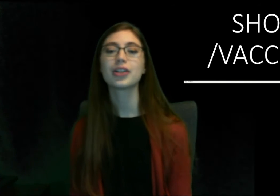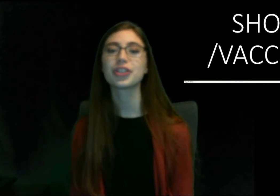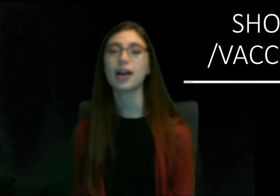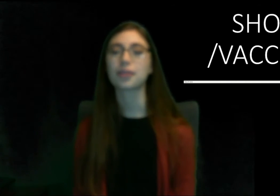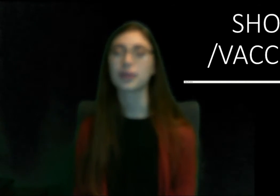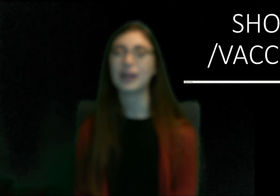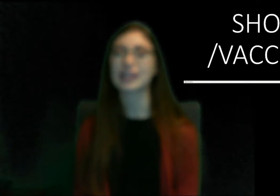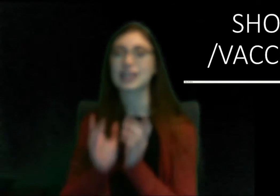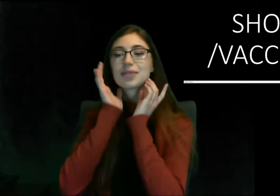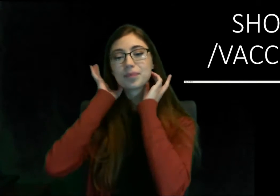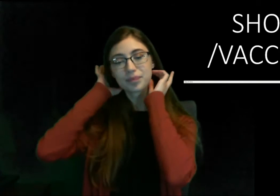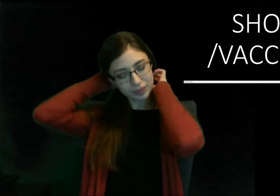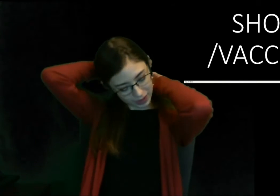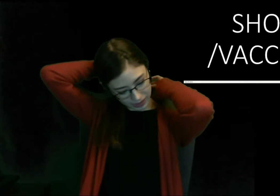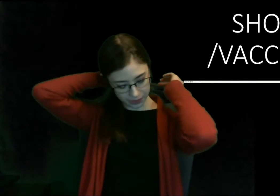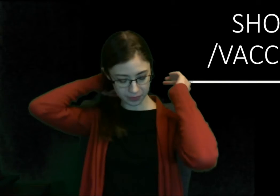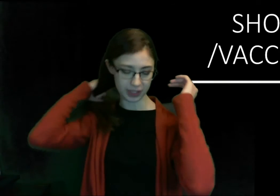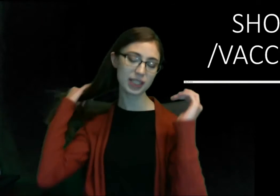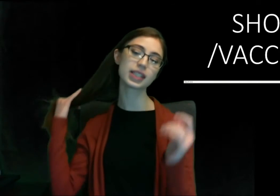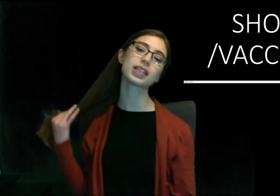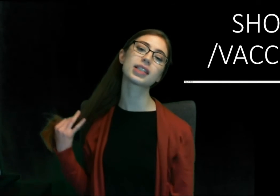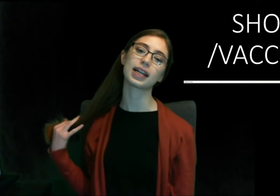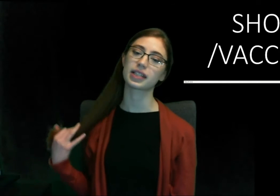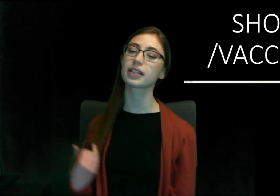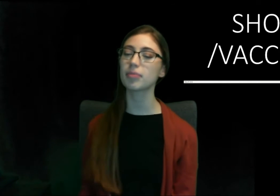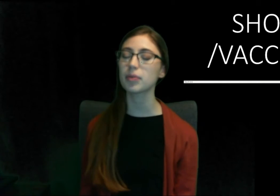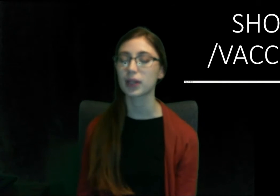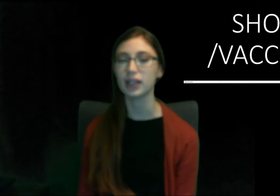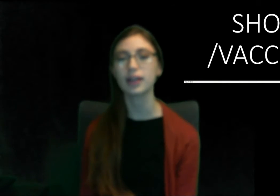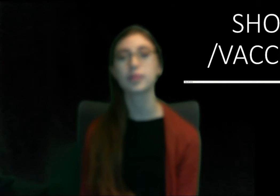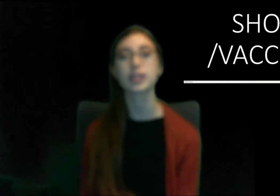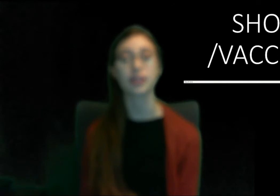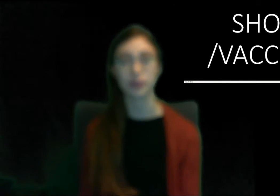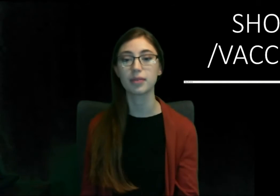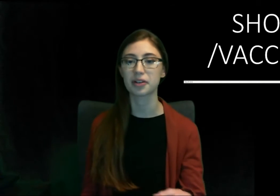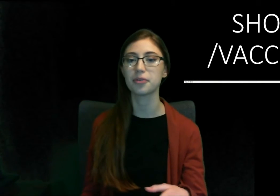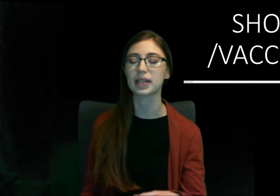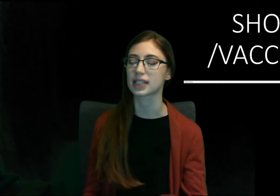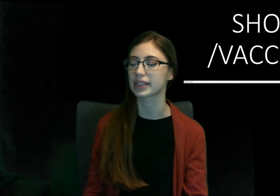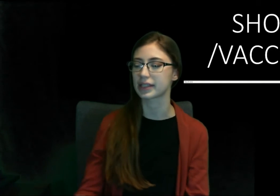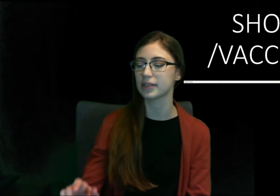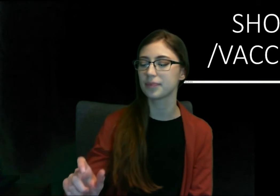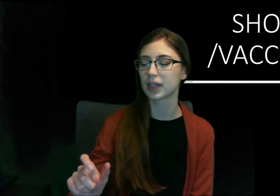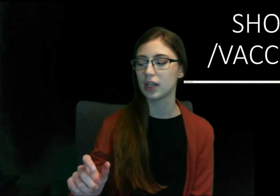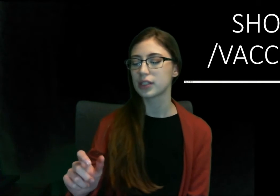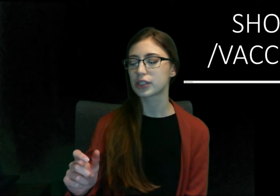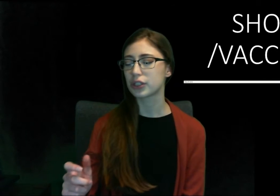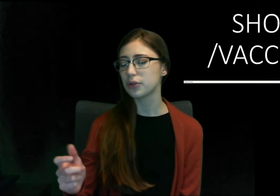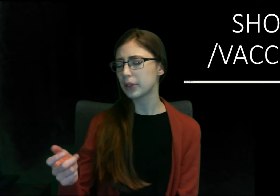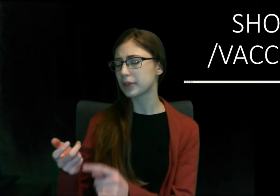Shot or vaccine. So for this, the sign is a little bit weird. It's also in the Medical Basics lesson. So you are going